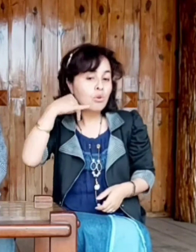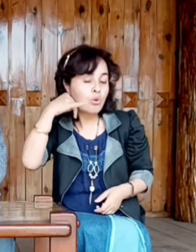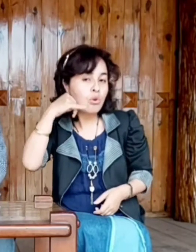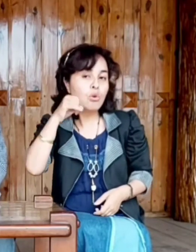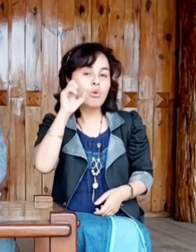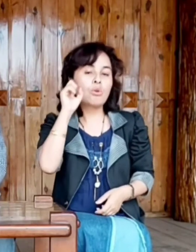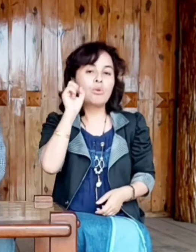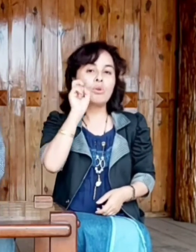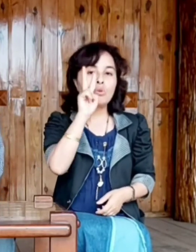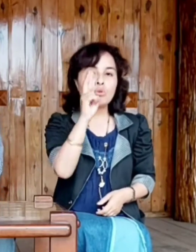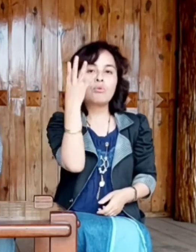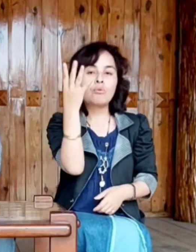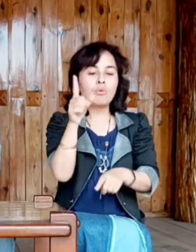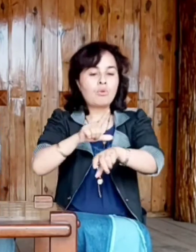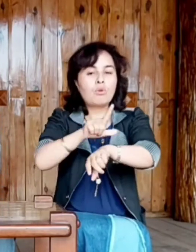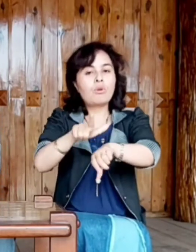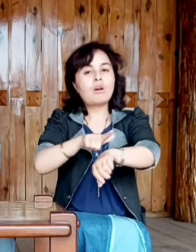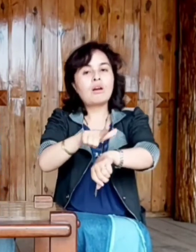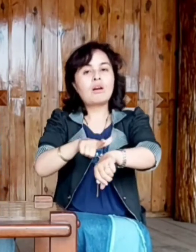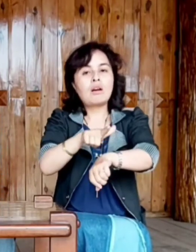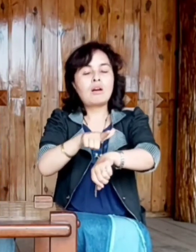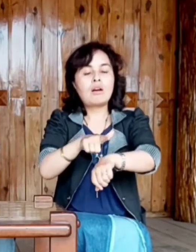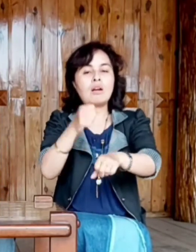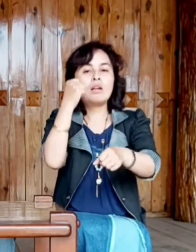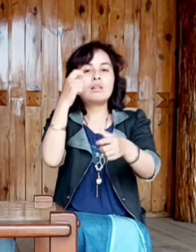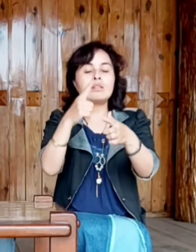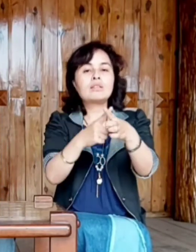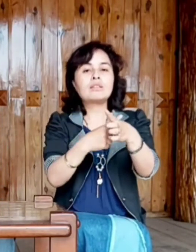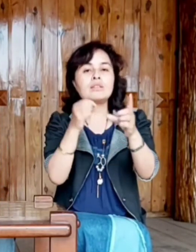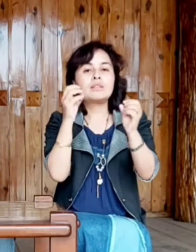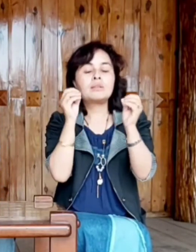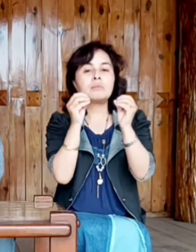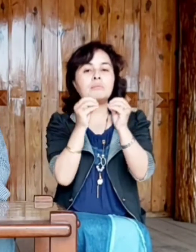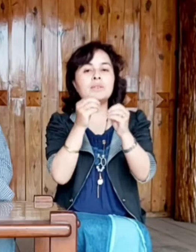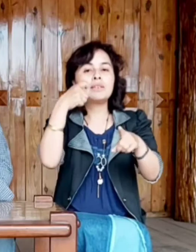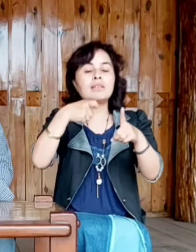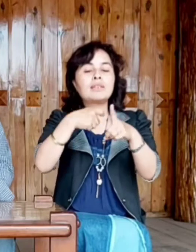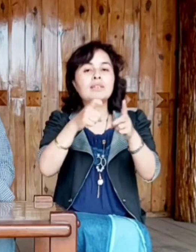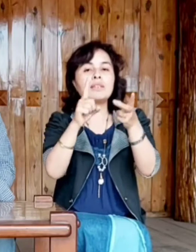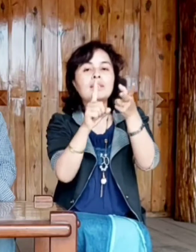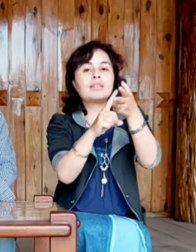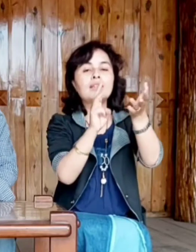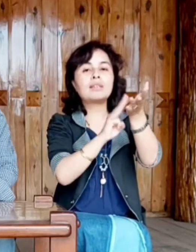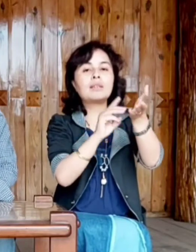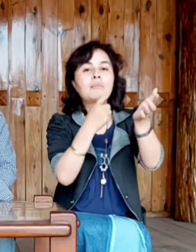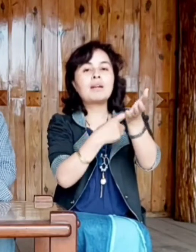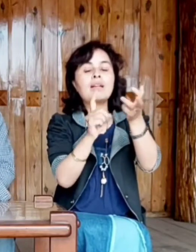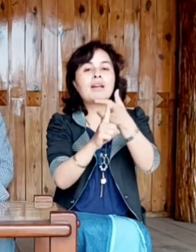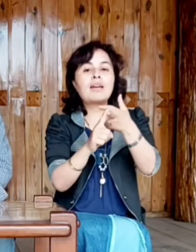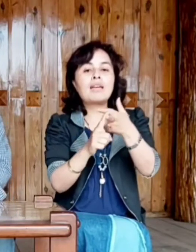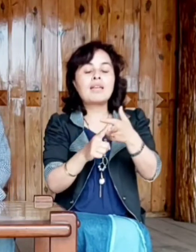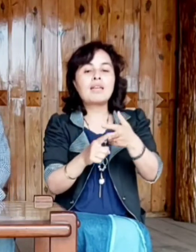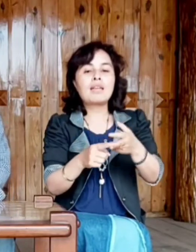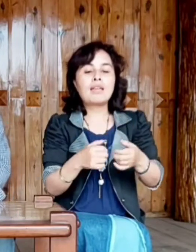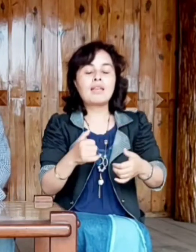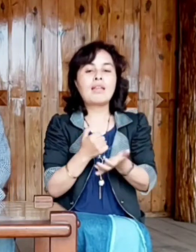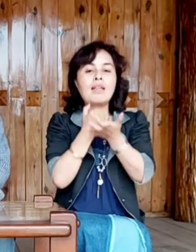24 hours GVK EMRI helpline